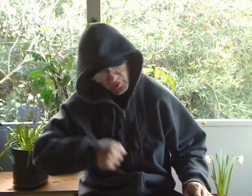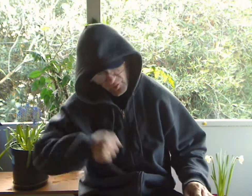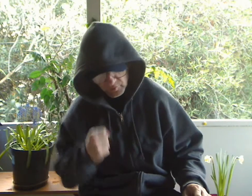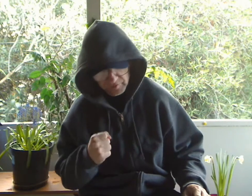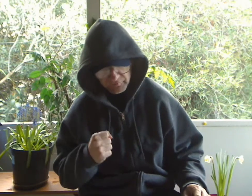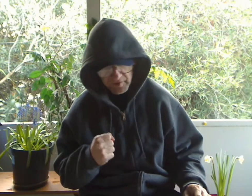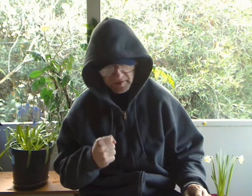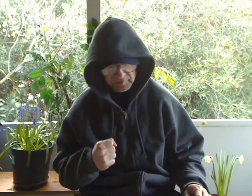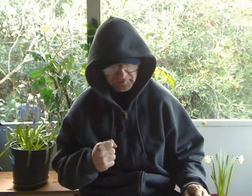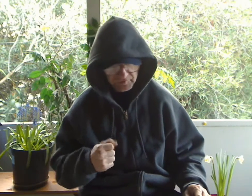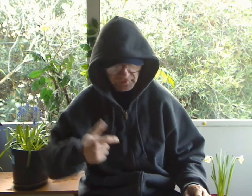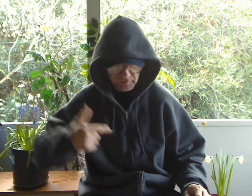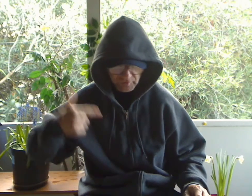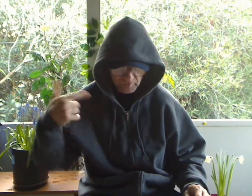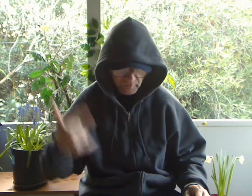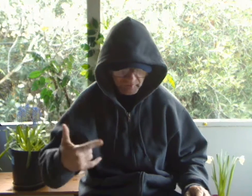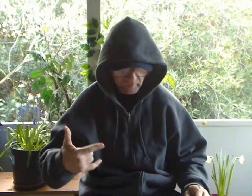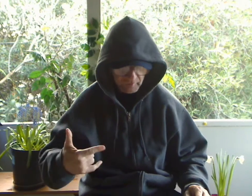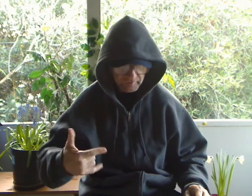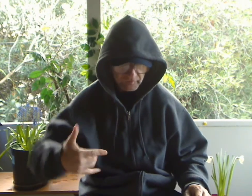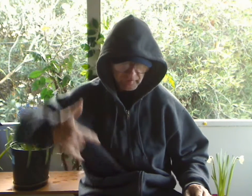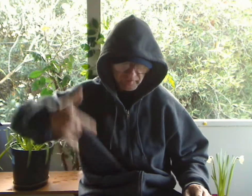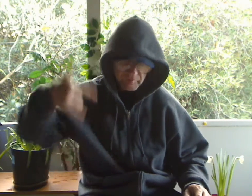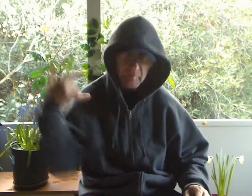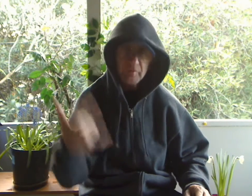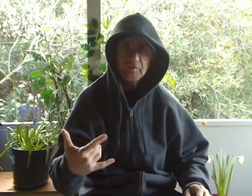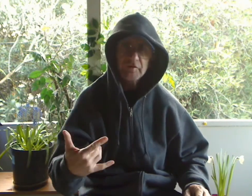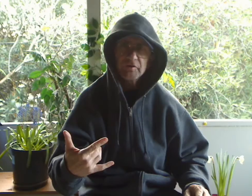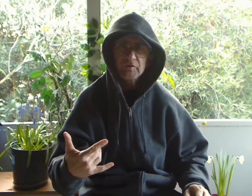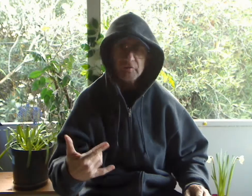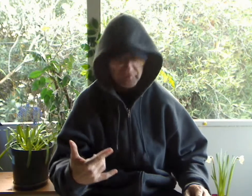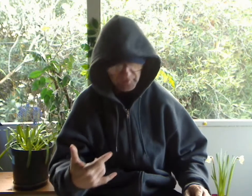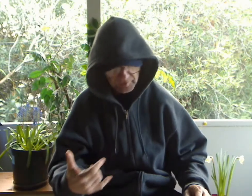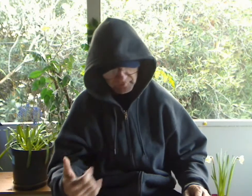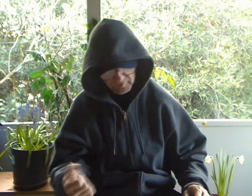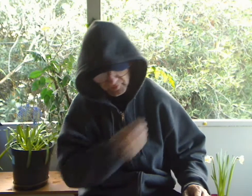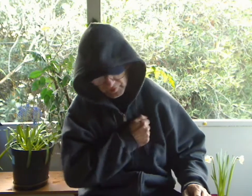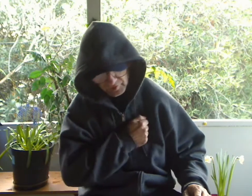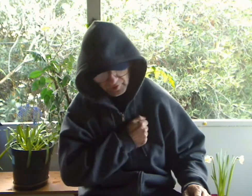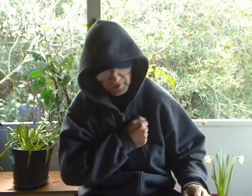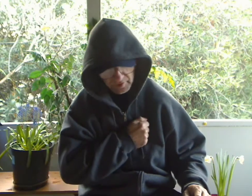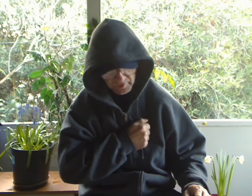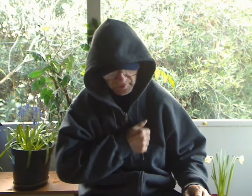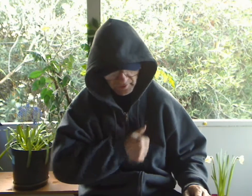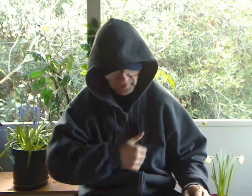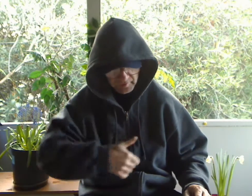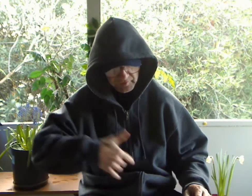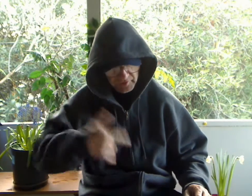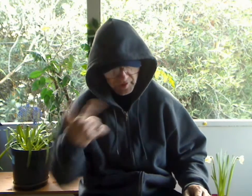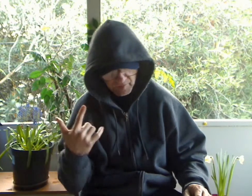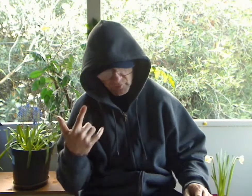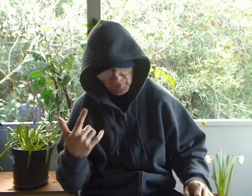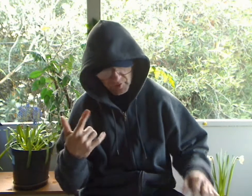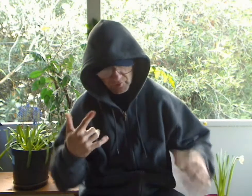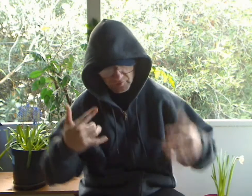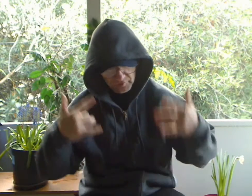Oh, give thanks to the Lord of lords, for His mercy endures forever. To Him who alone does